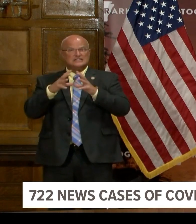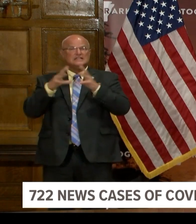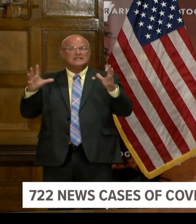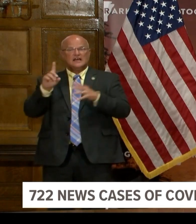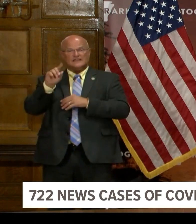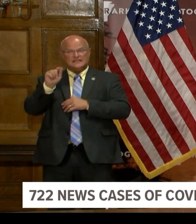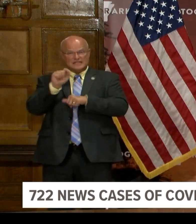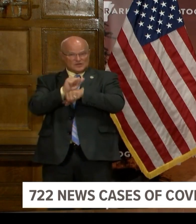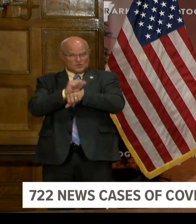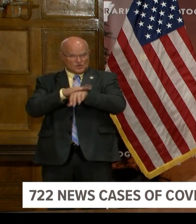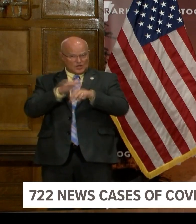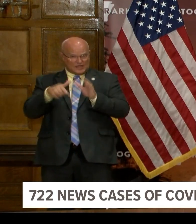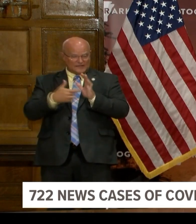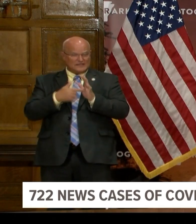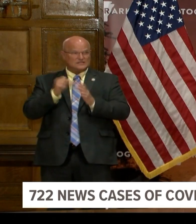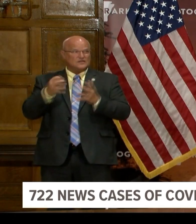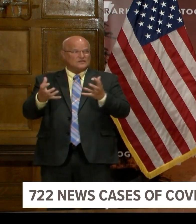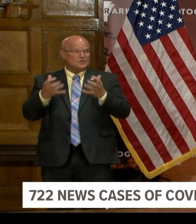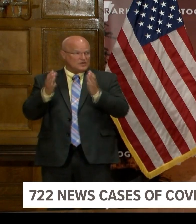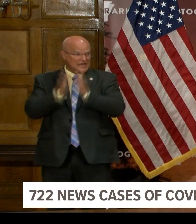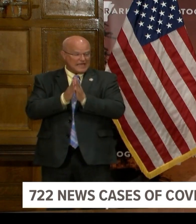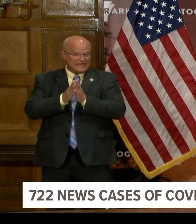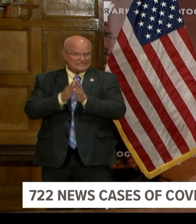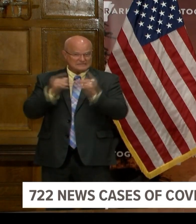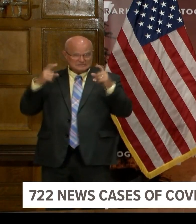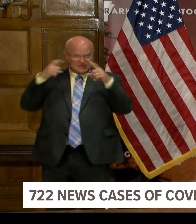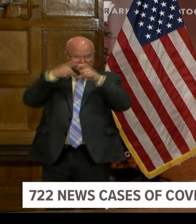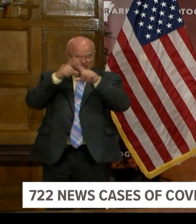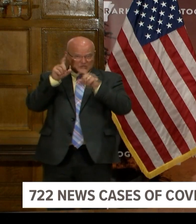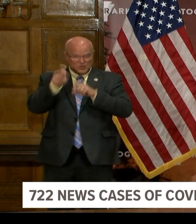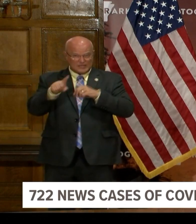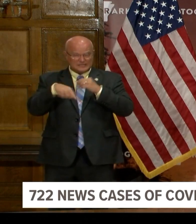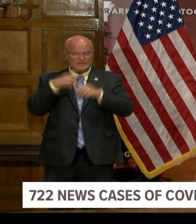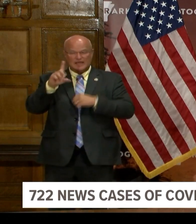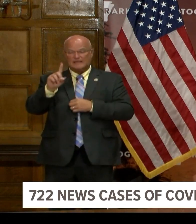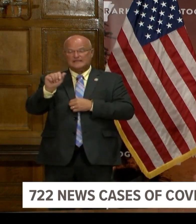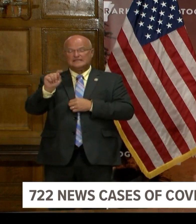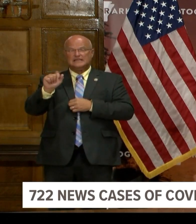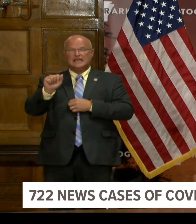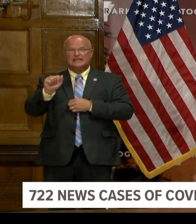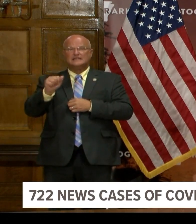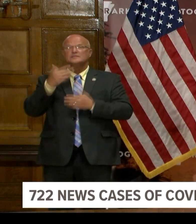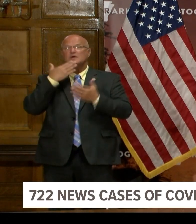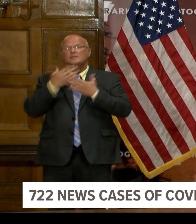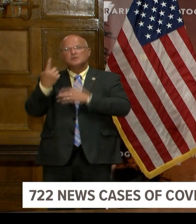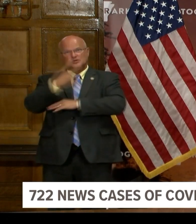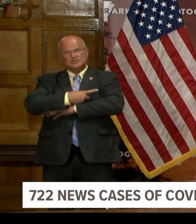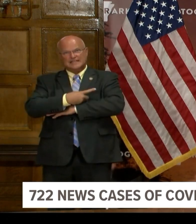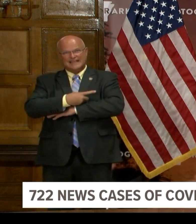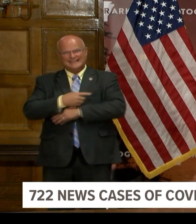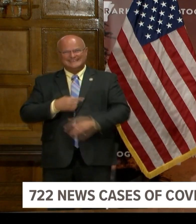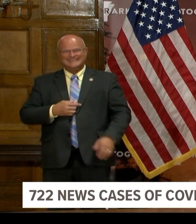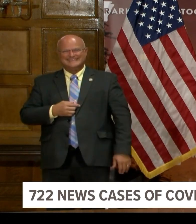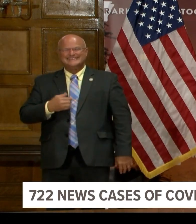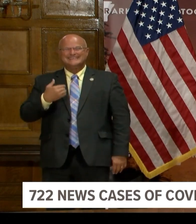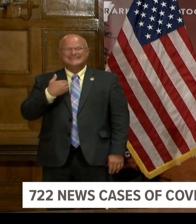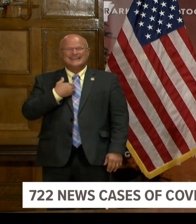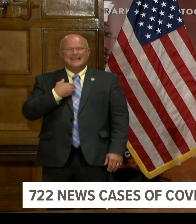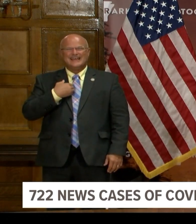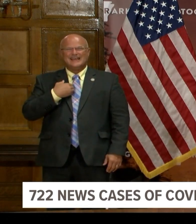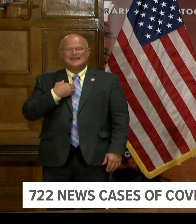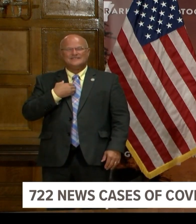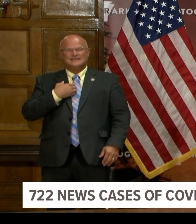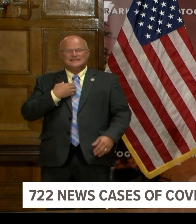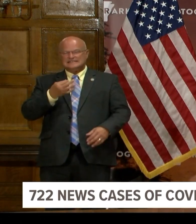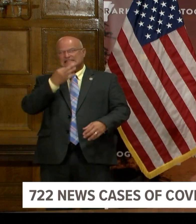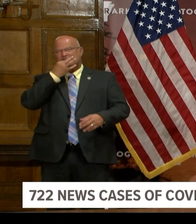on this. And so if you wanted to ask some complicated questions on the data, this might be a good day to do it. We've got the resident